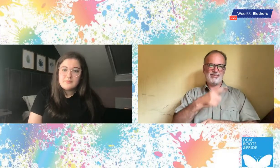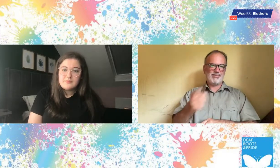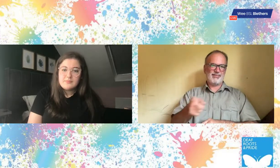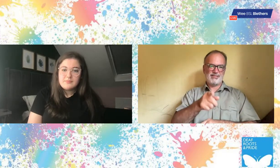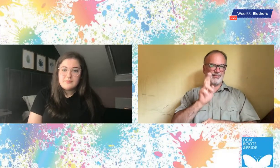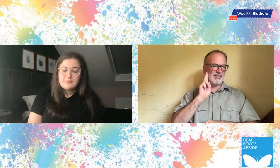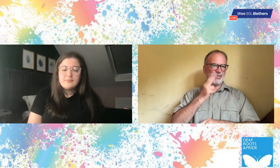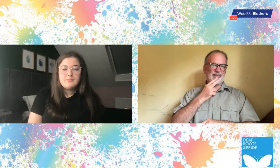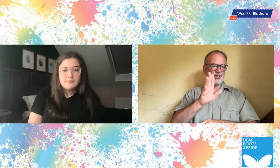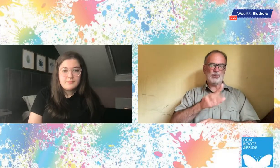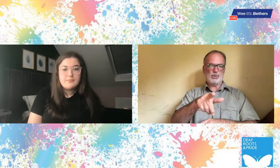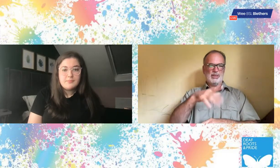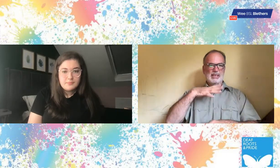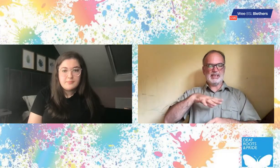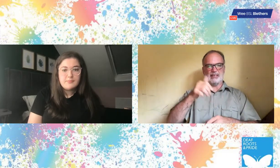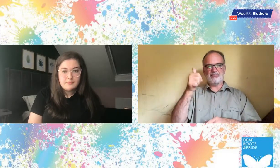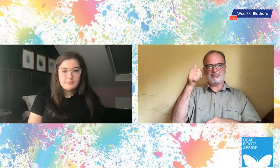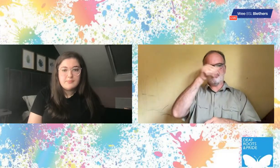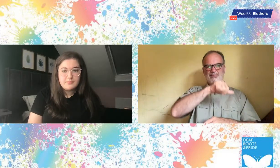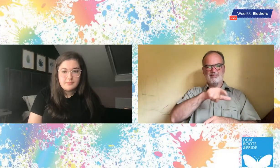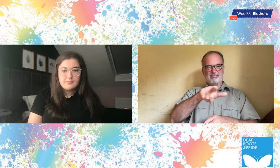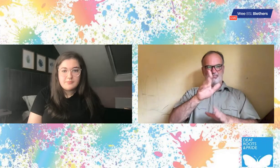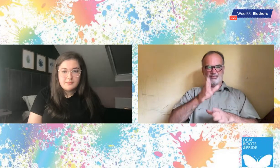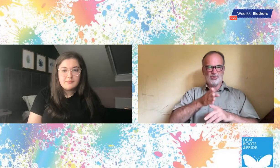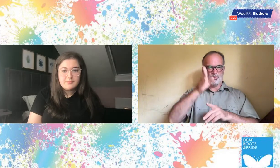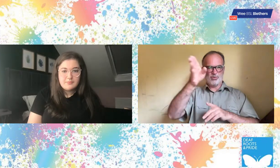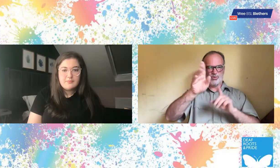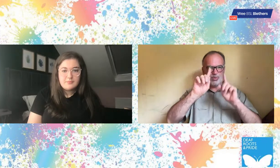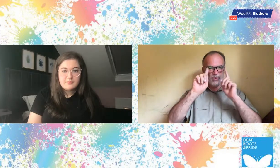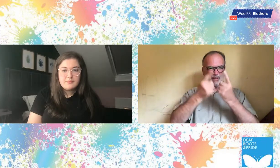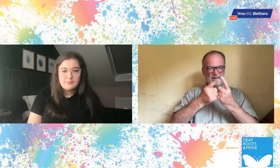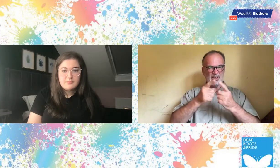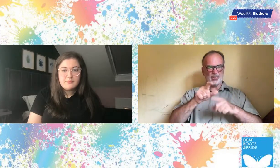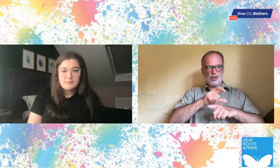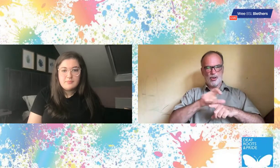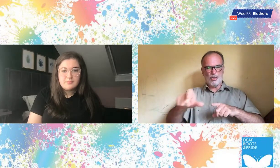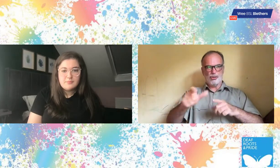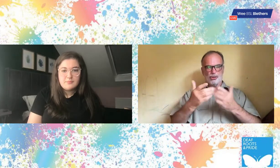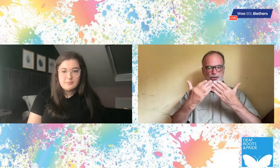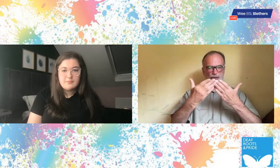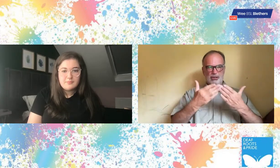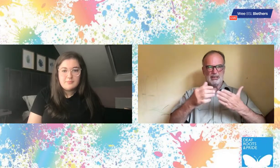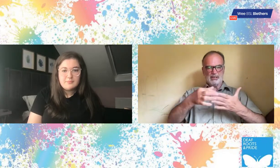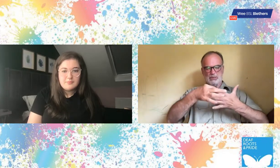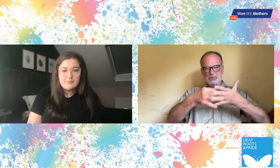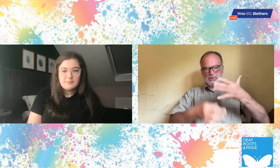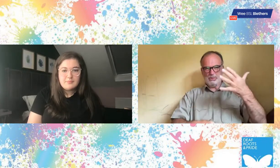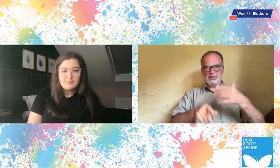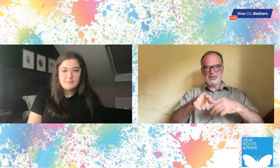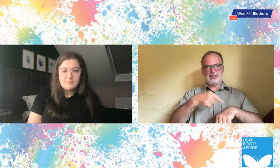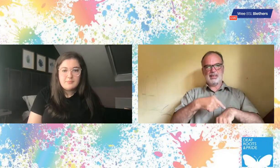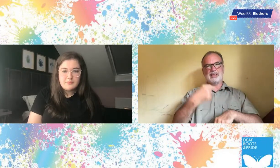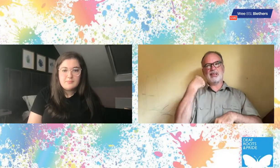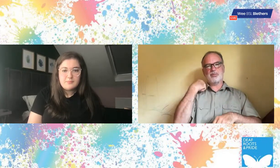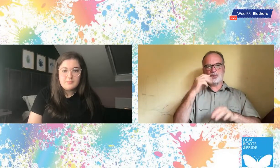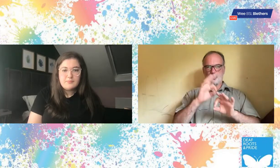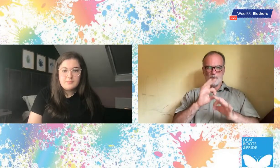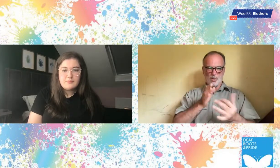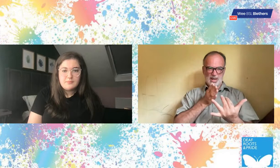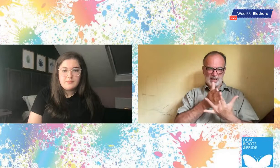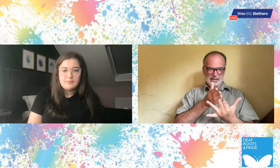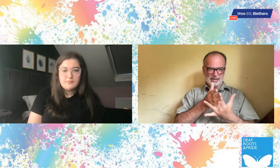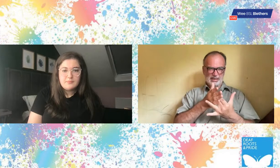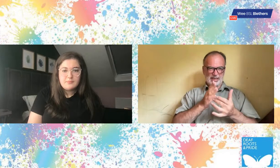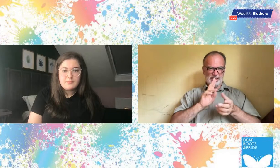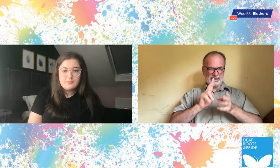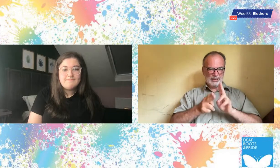work with animals." And the teachers would say, "Oh, you can't do that because you're deaf. You need to be smart to do that. You've got to go to university. You've got to study all these